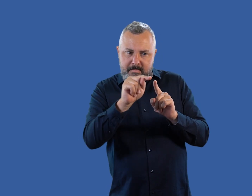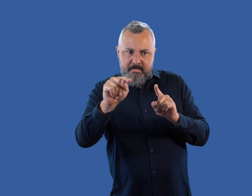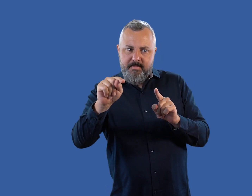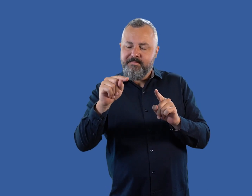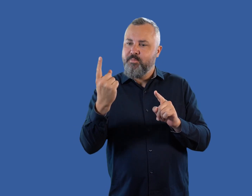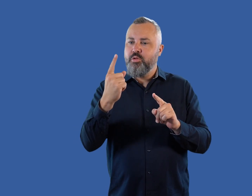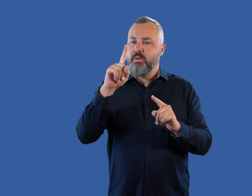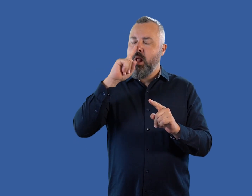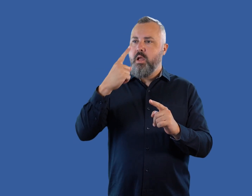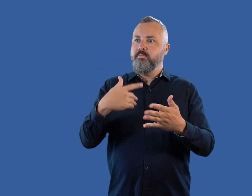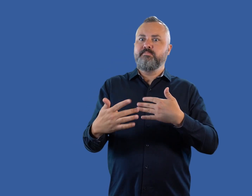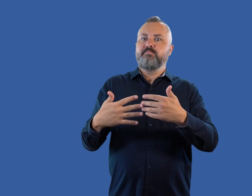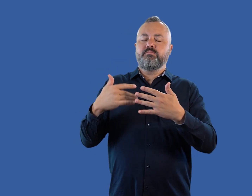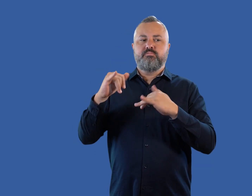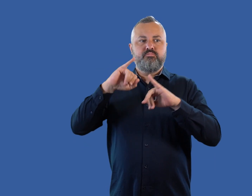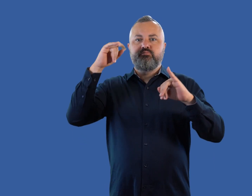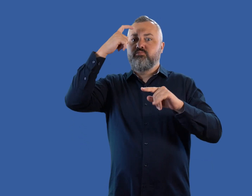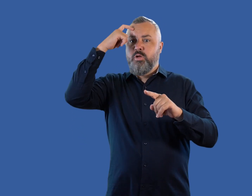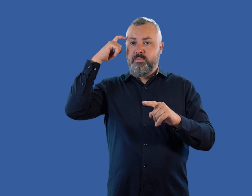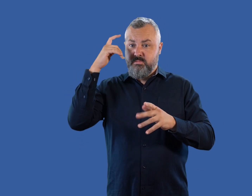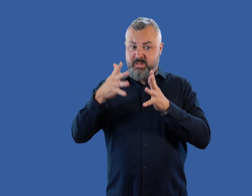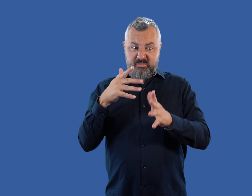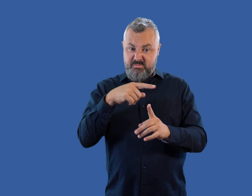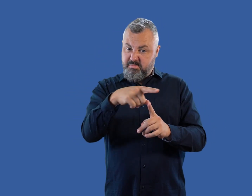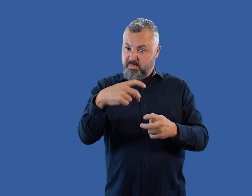ones that can't cope with this that have the problems?